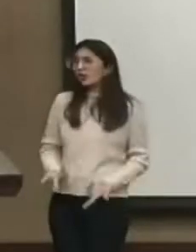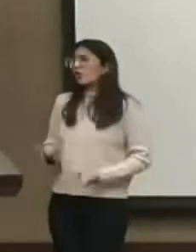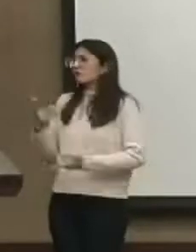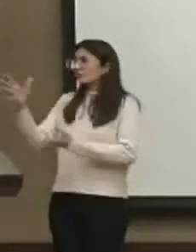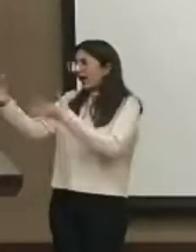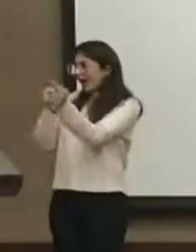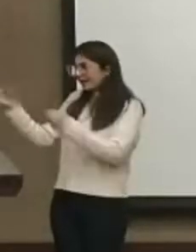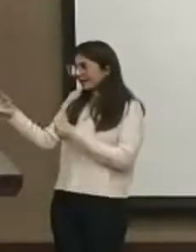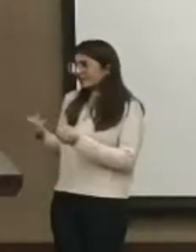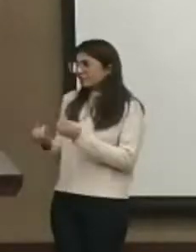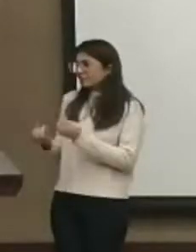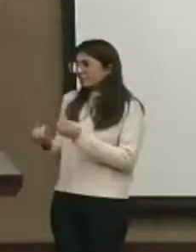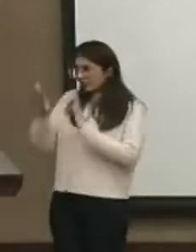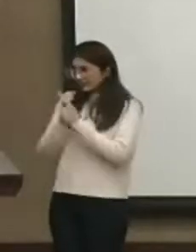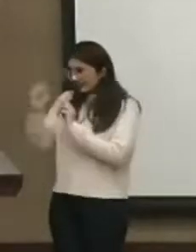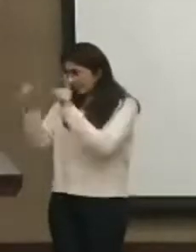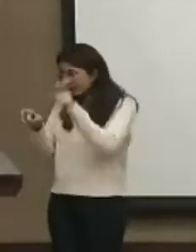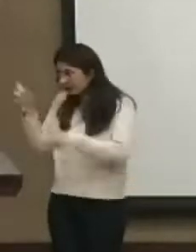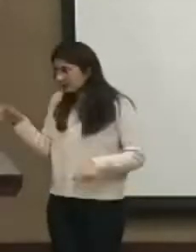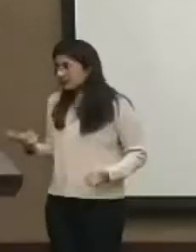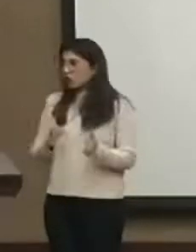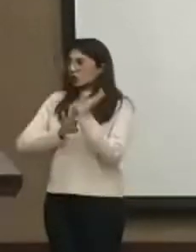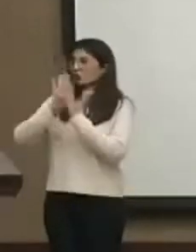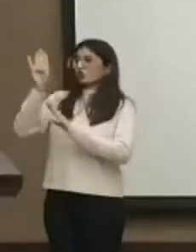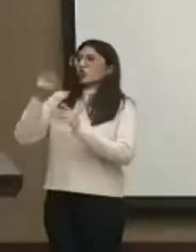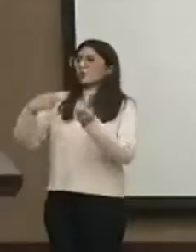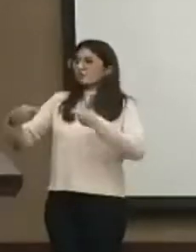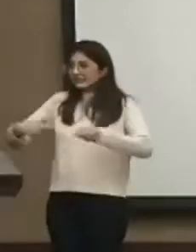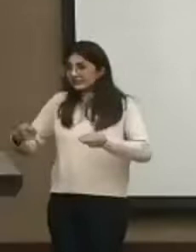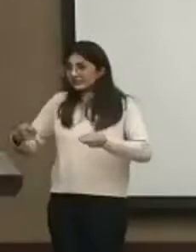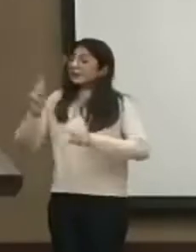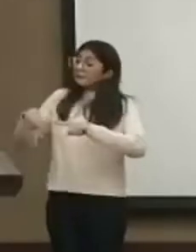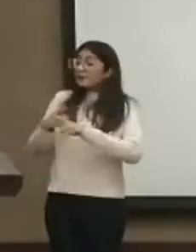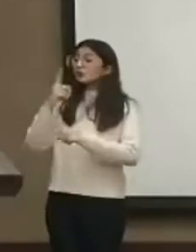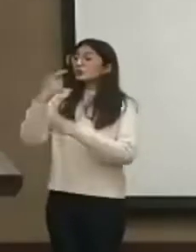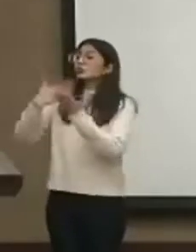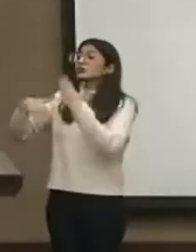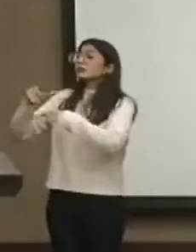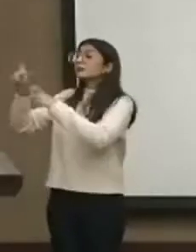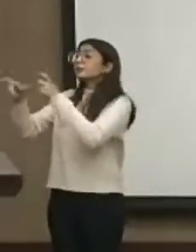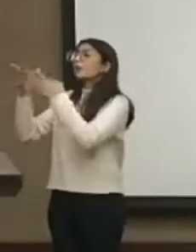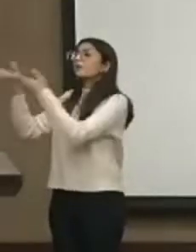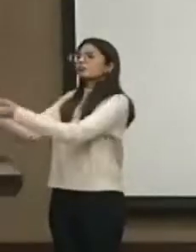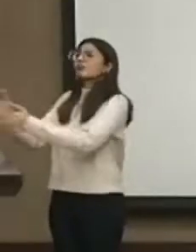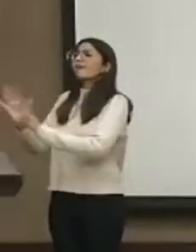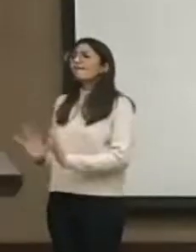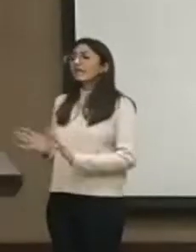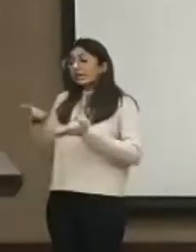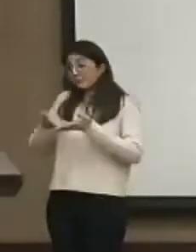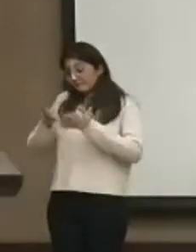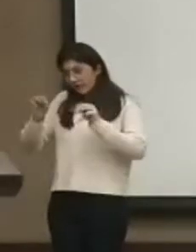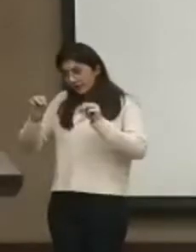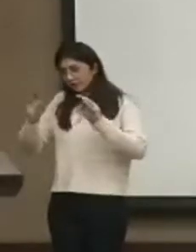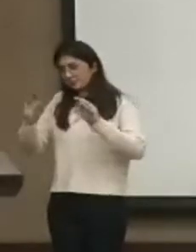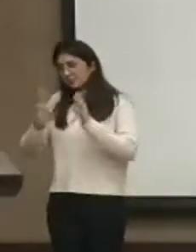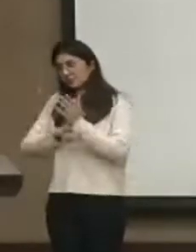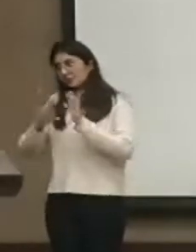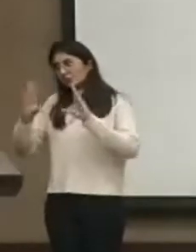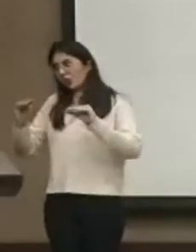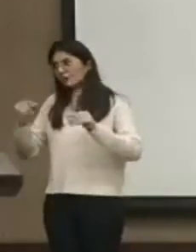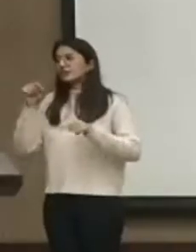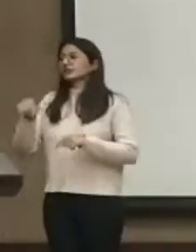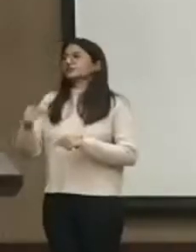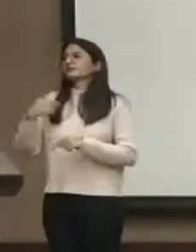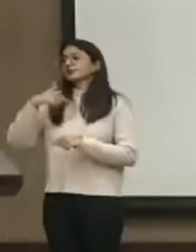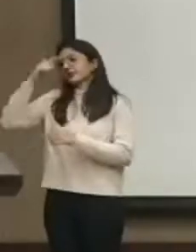hire talent, to grow their business, including people with disabilities. And that's what Microsoft has been doing. We